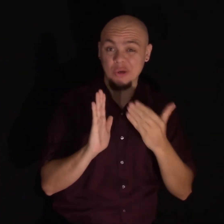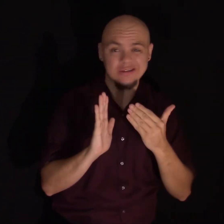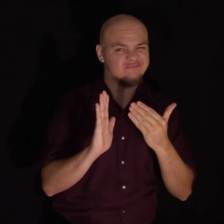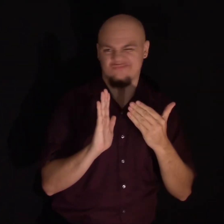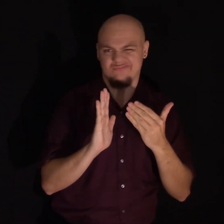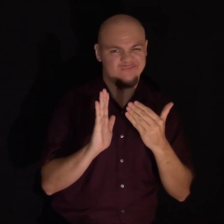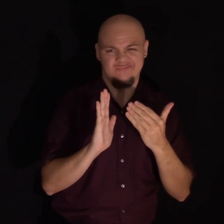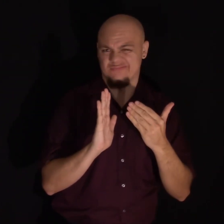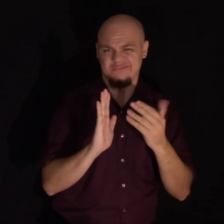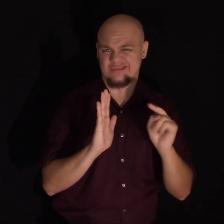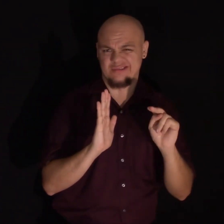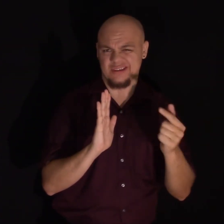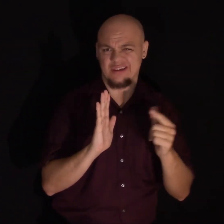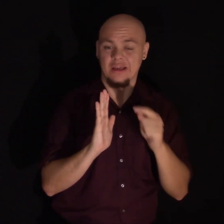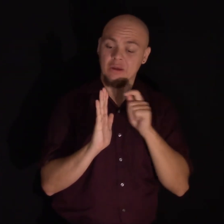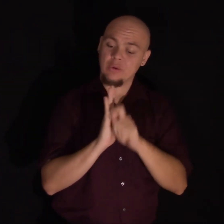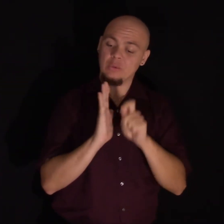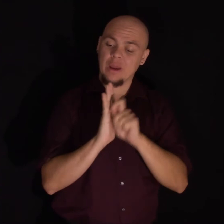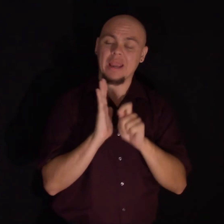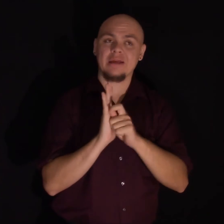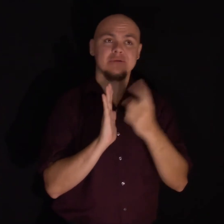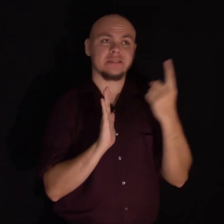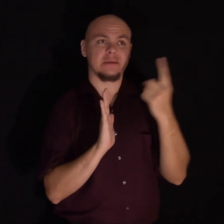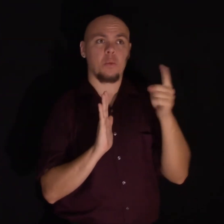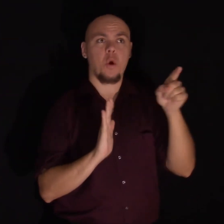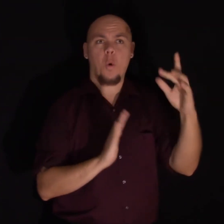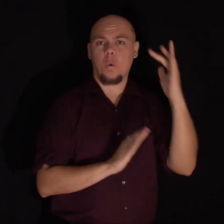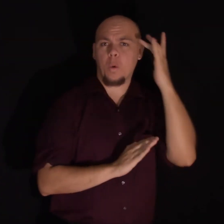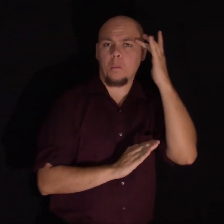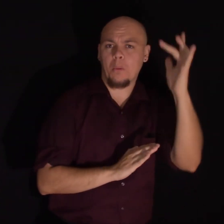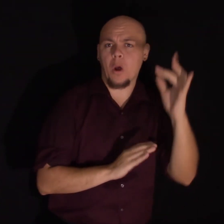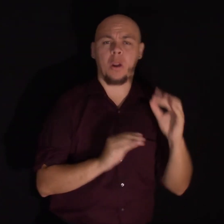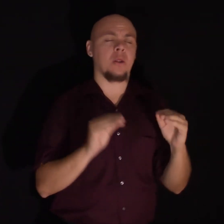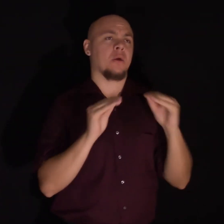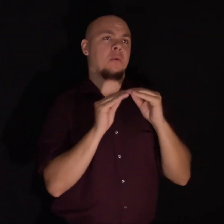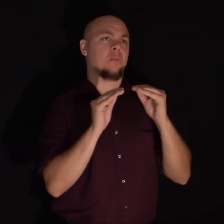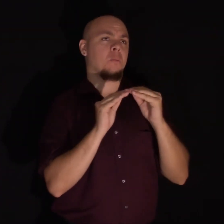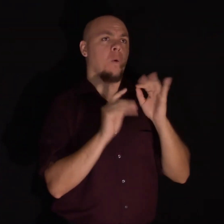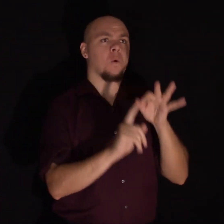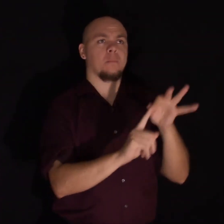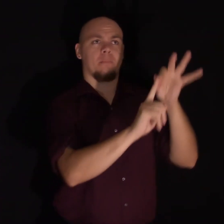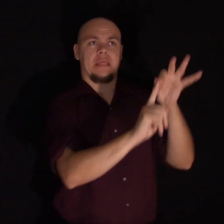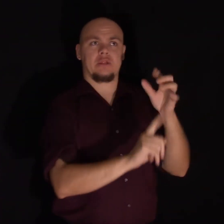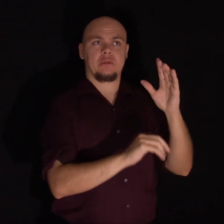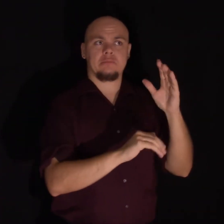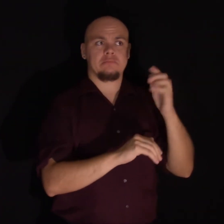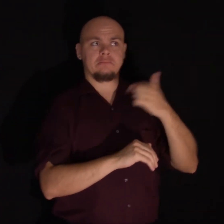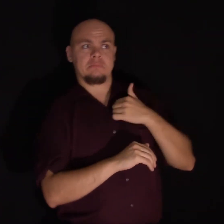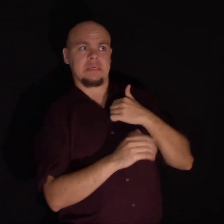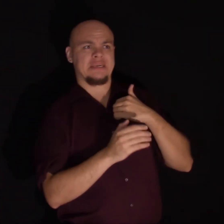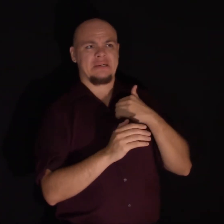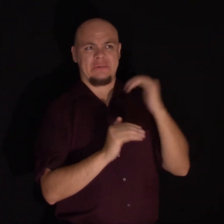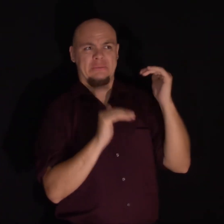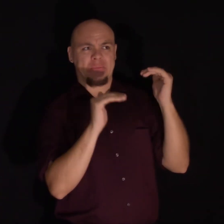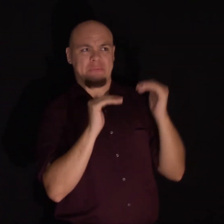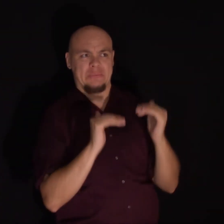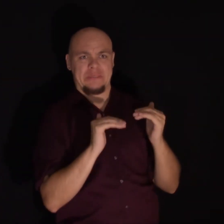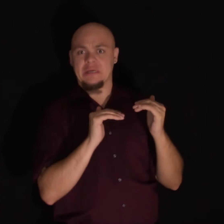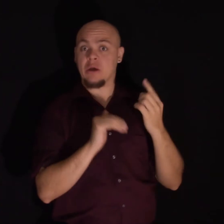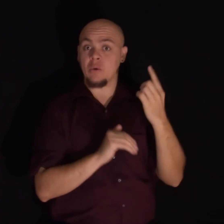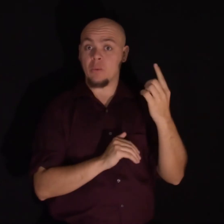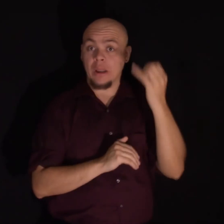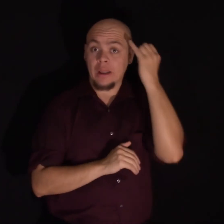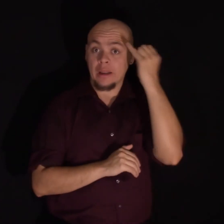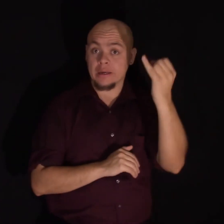I don't know, it felt like writing was meant for someone smarter than me or more special than me. But I'd get these ideas. One in